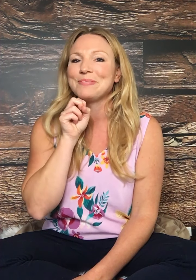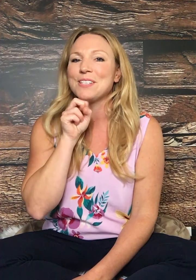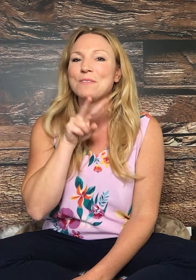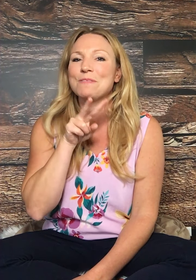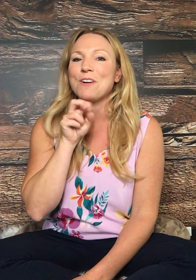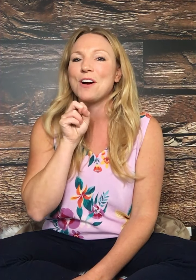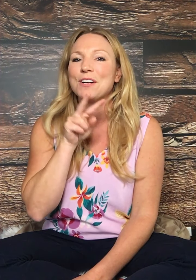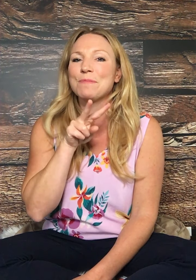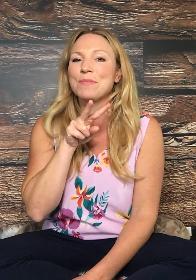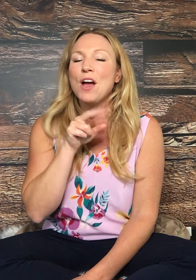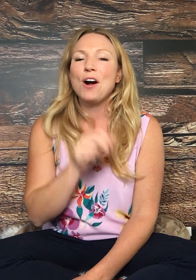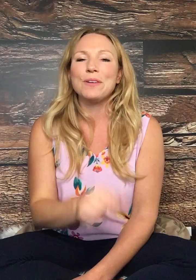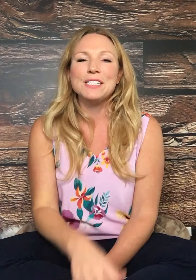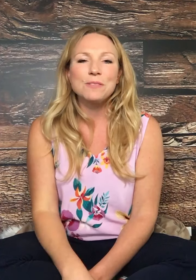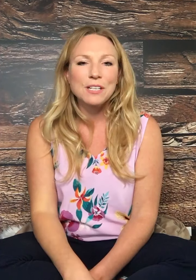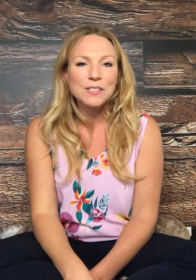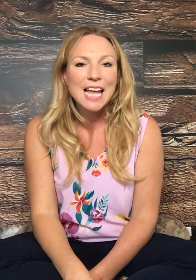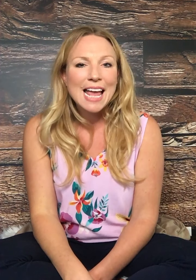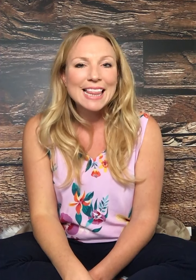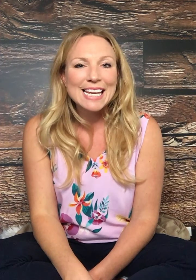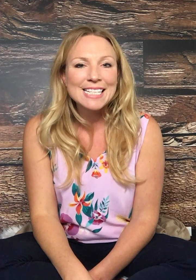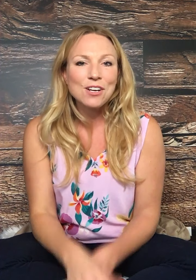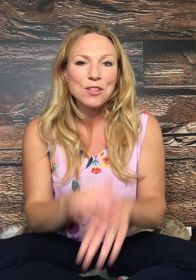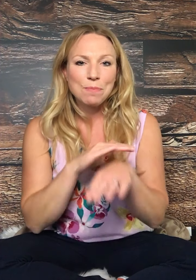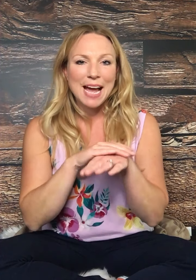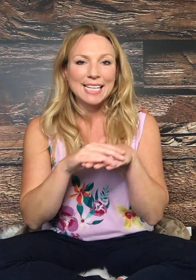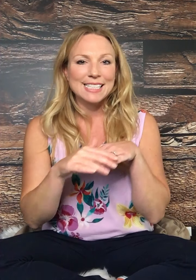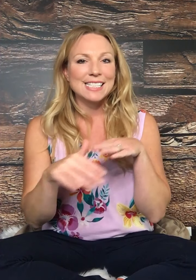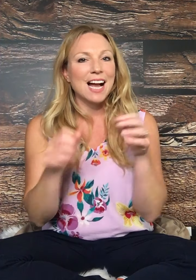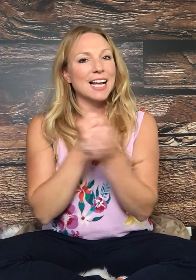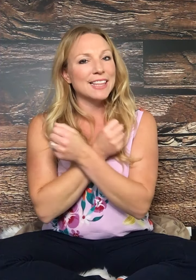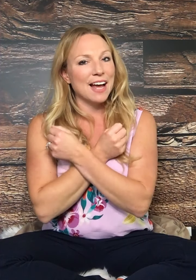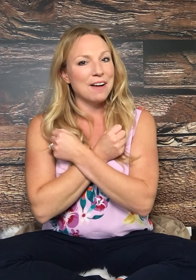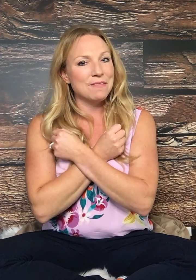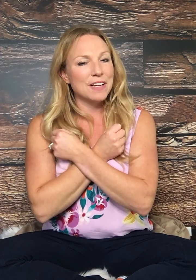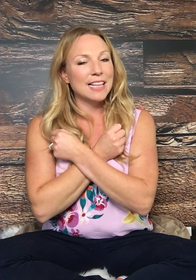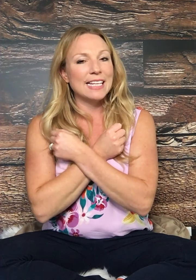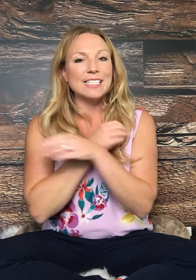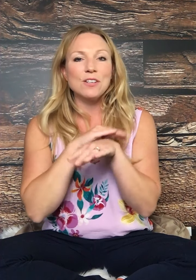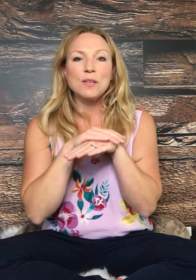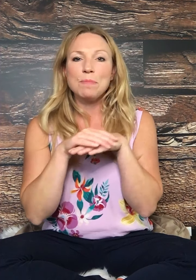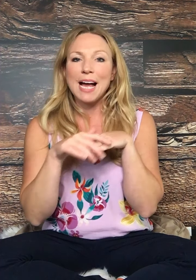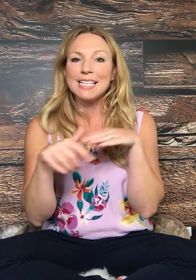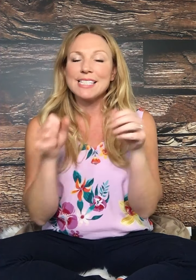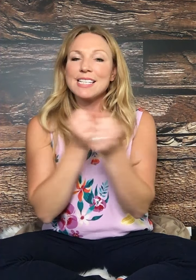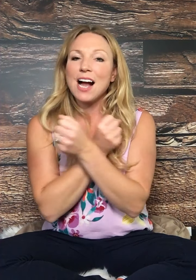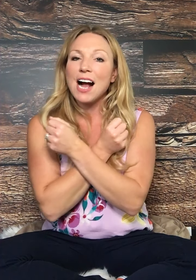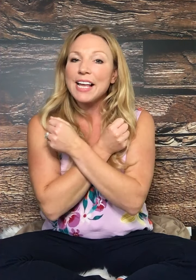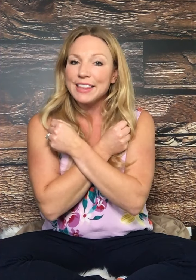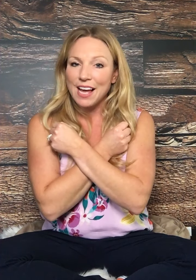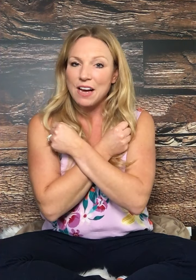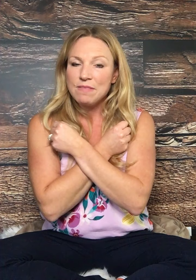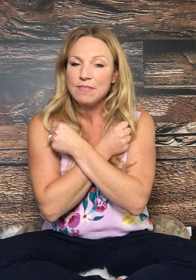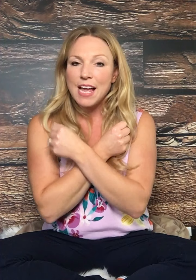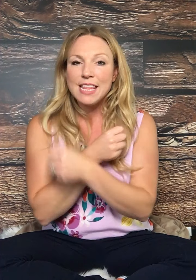so frog. All right, so it goes, these are the pets I love. These are the pets I love. And